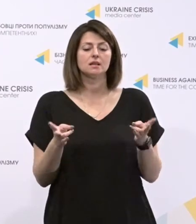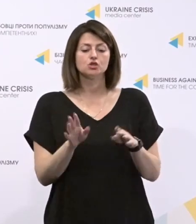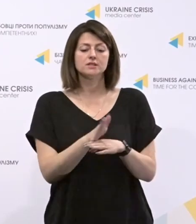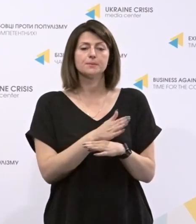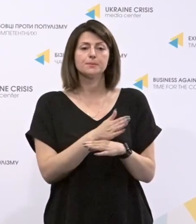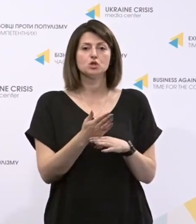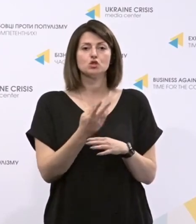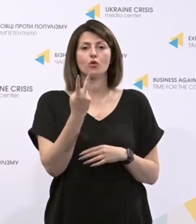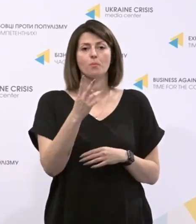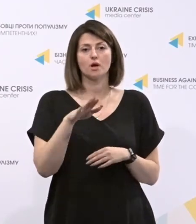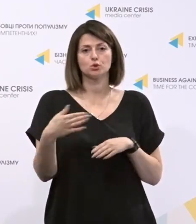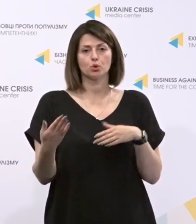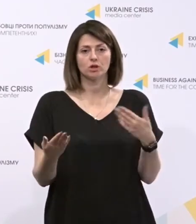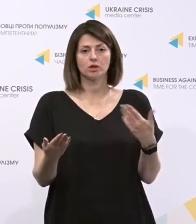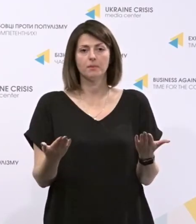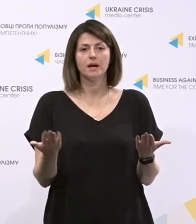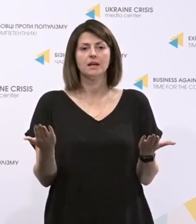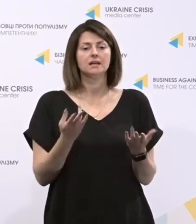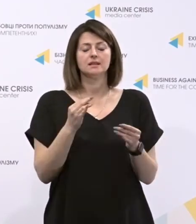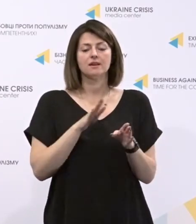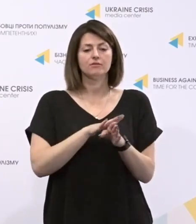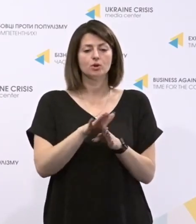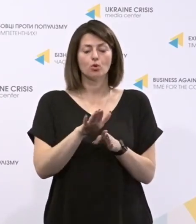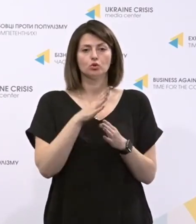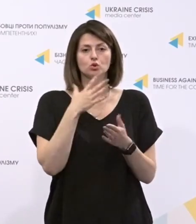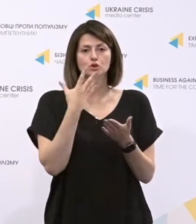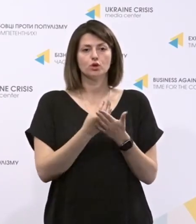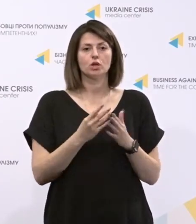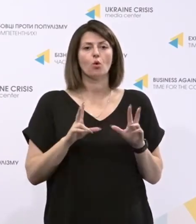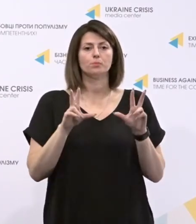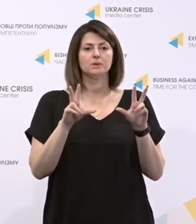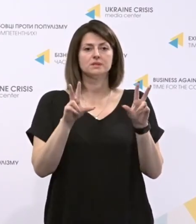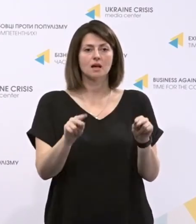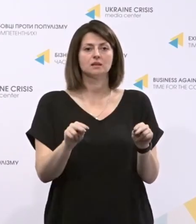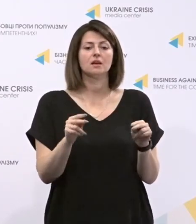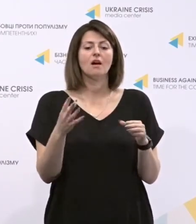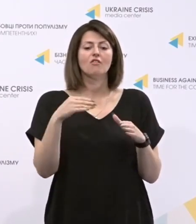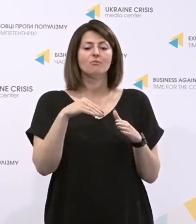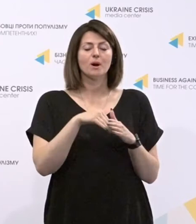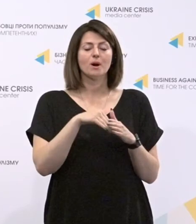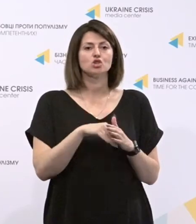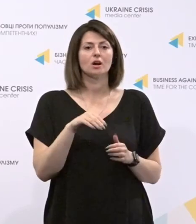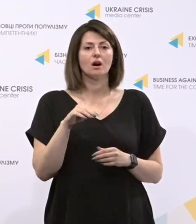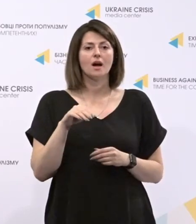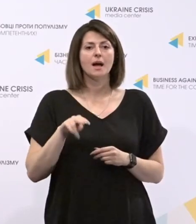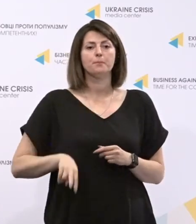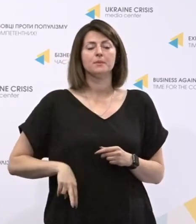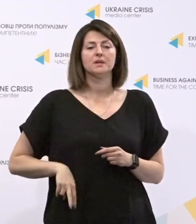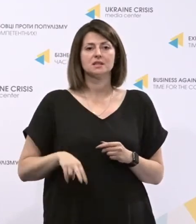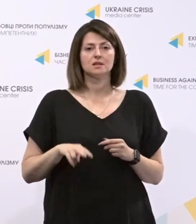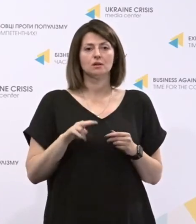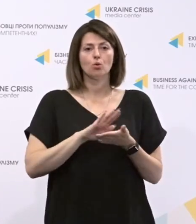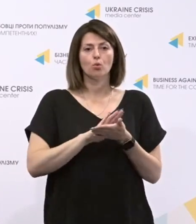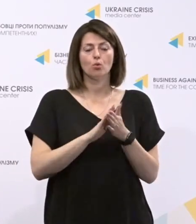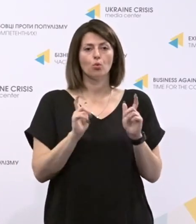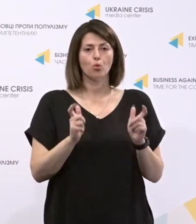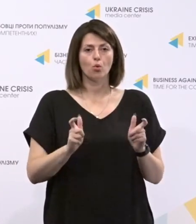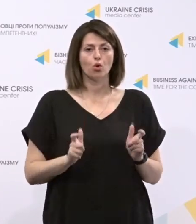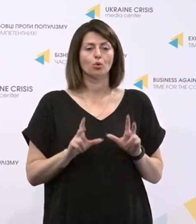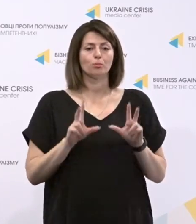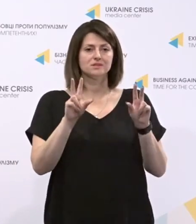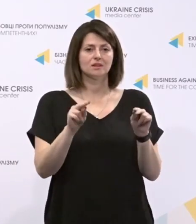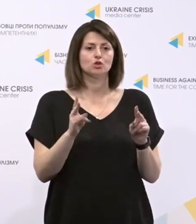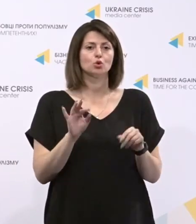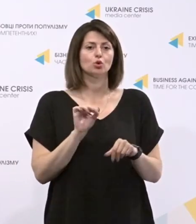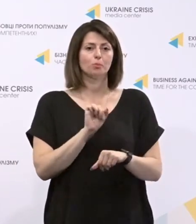failed to live up to their promises in the Minsk agreements to cease fire. Parties who continually fail